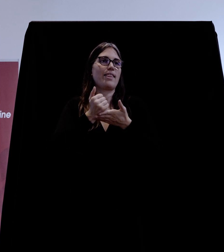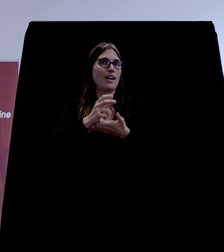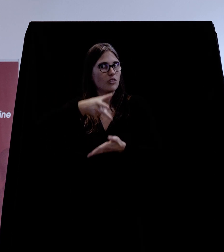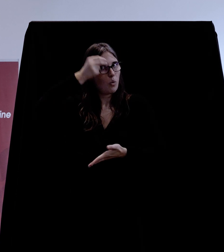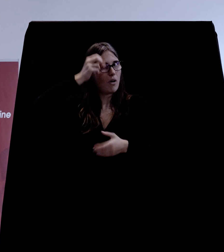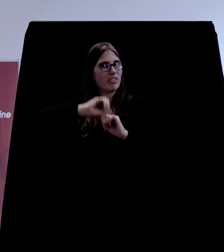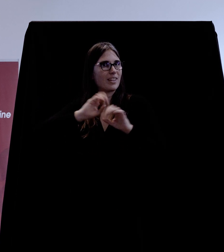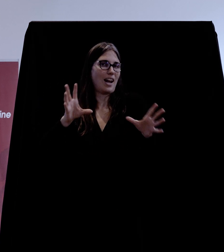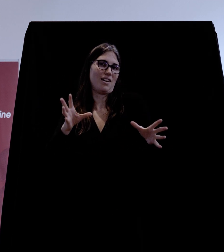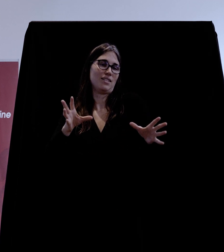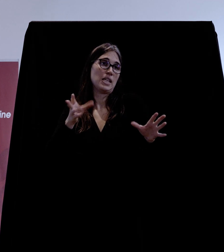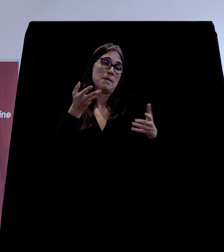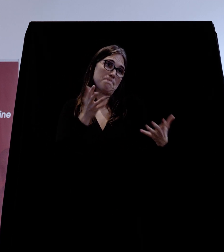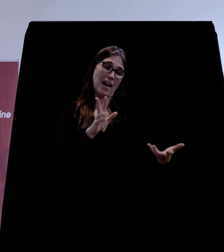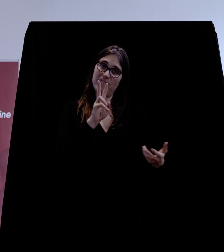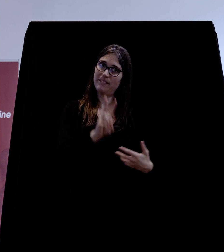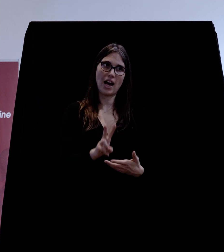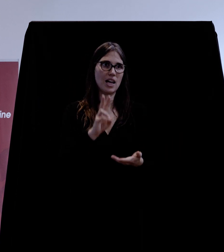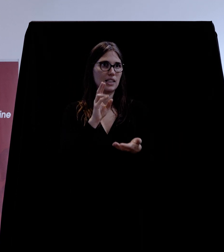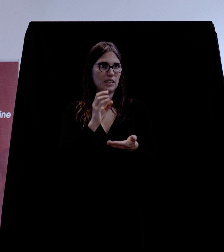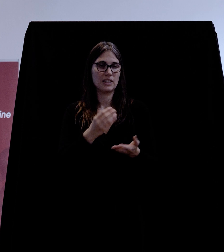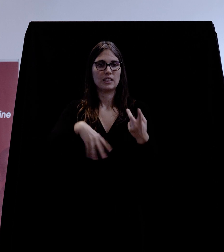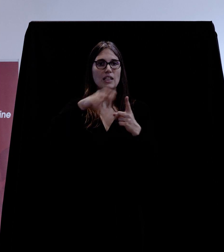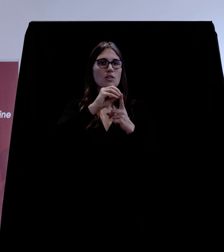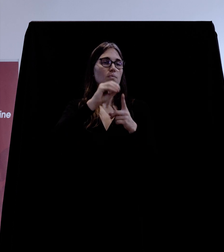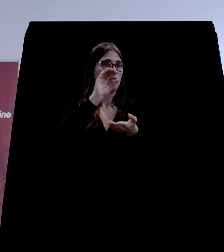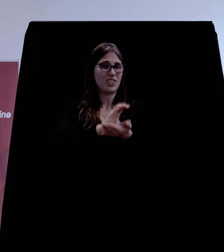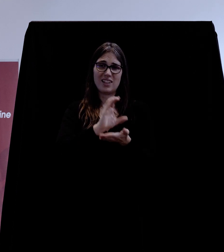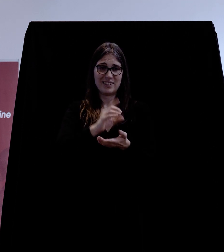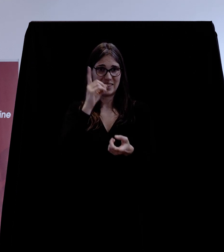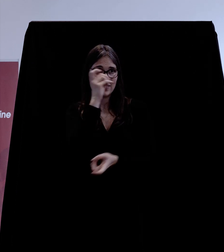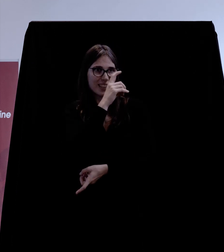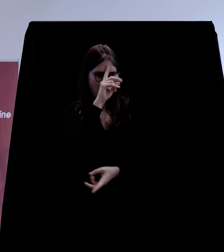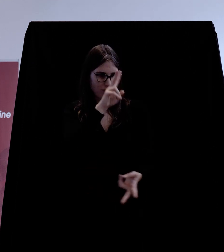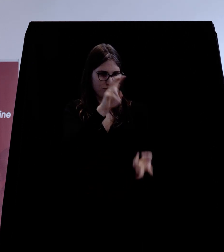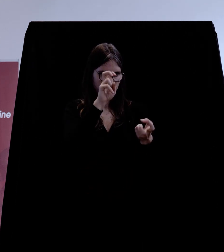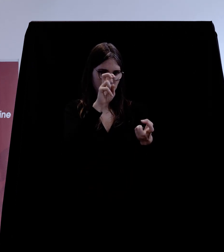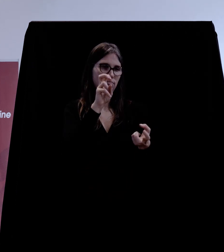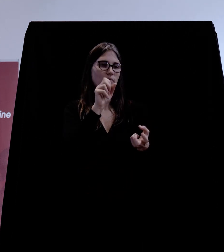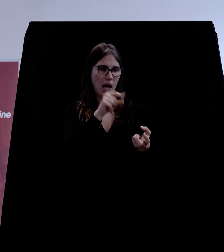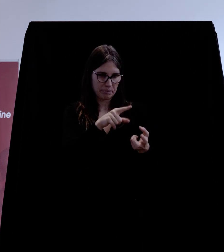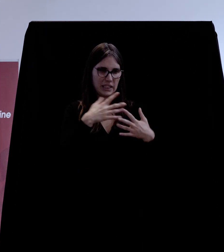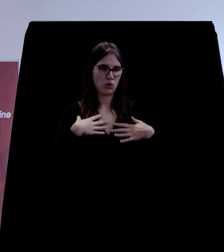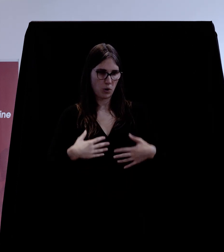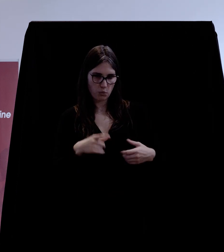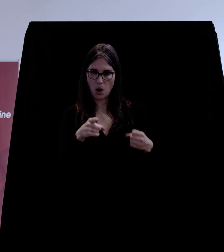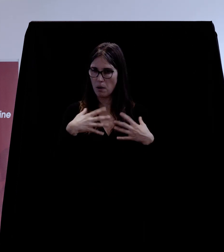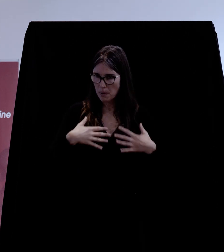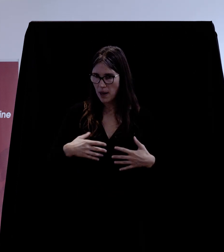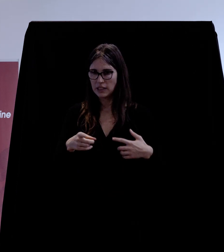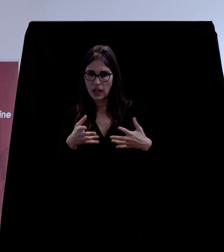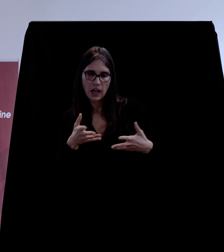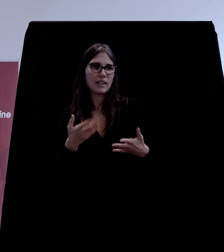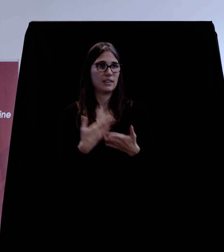even if any of those behaviors are related to the genetics, it doesn't matter. It can still tell you what's going on with them at a given moment.